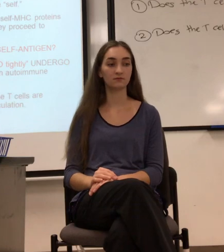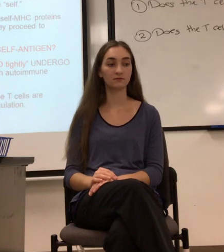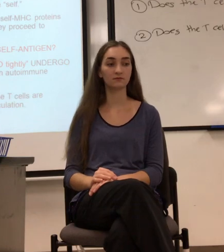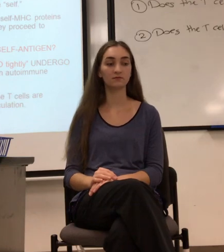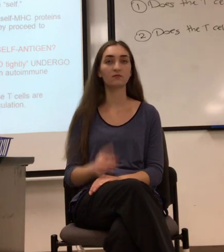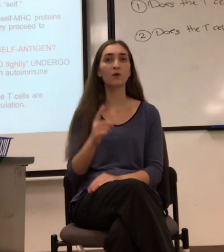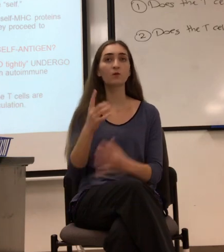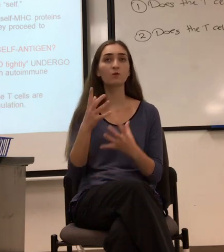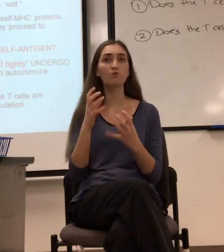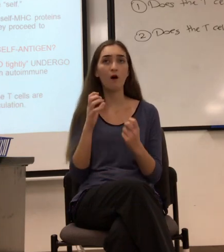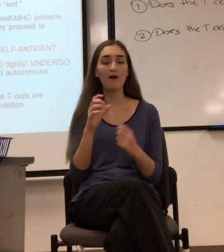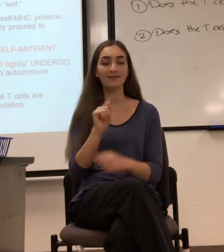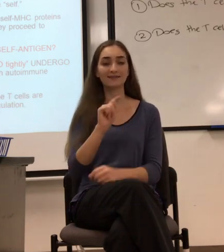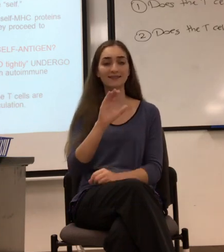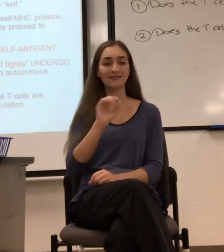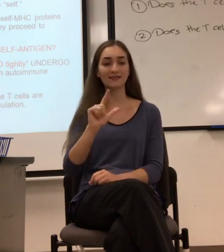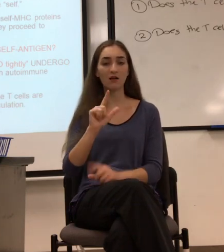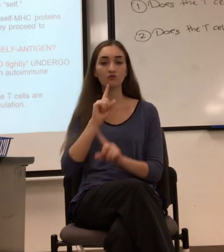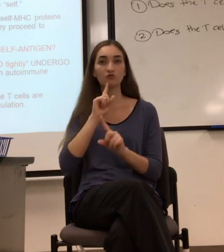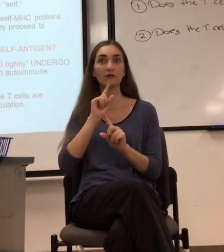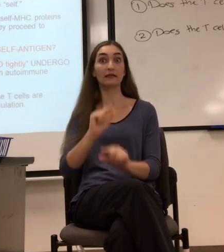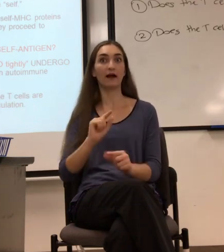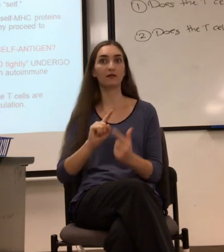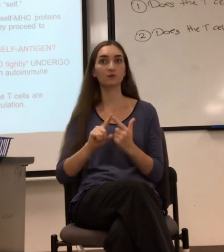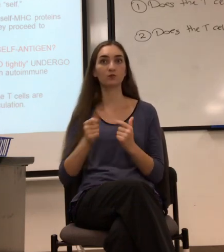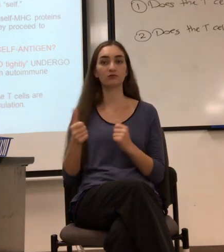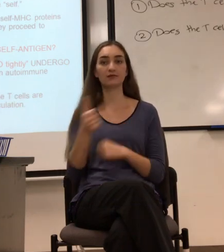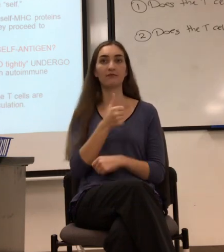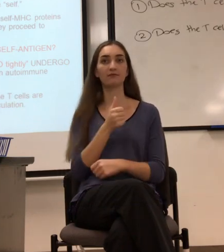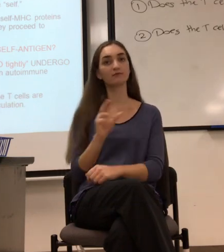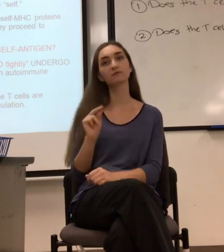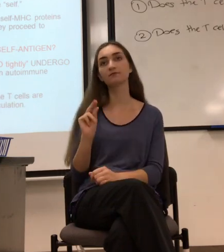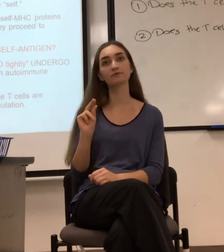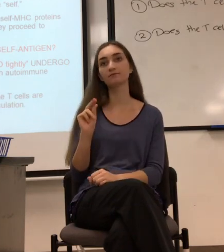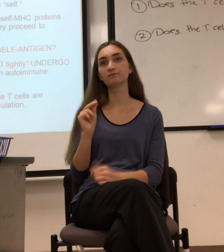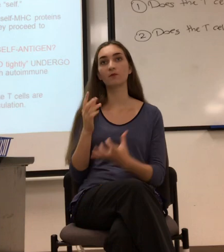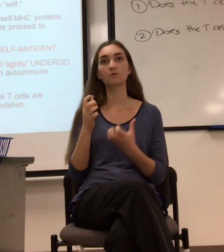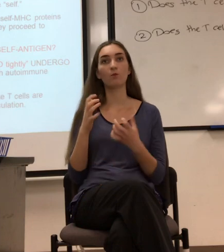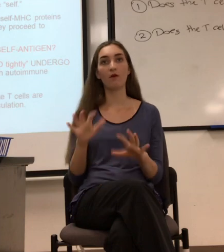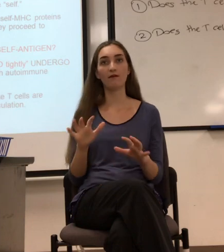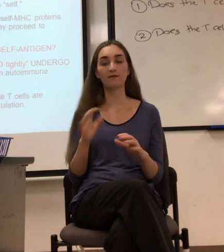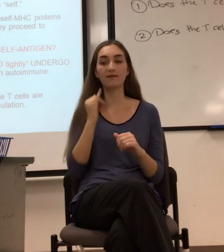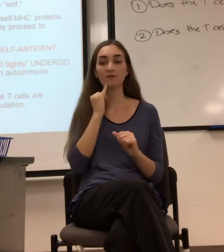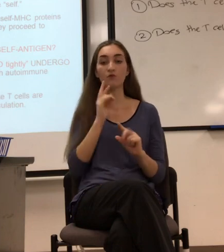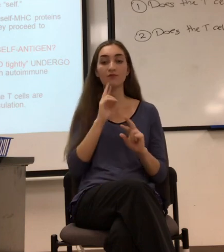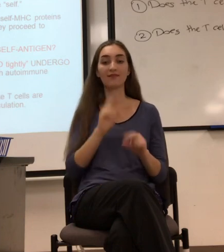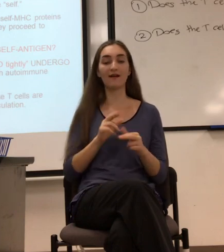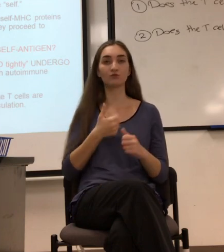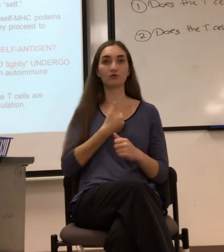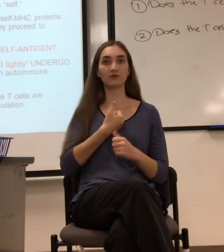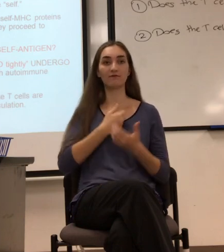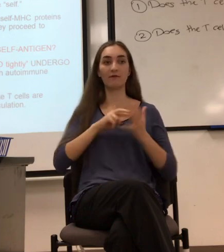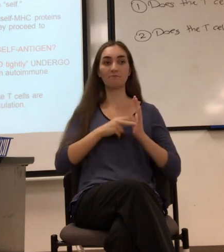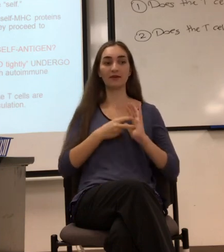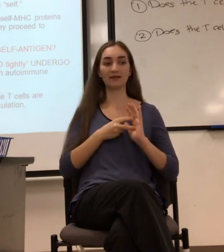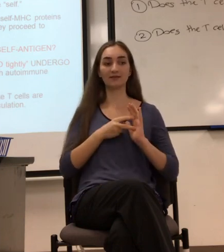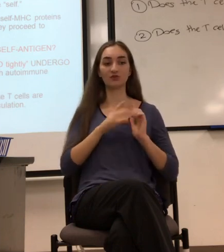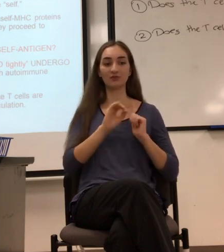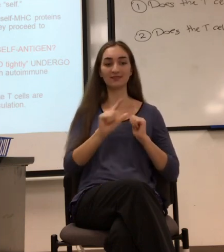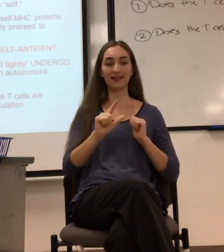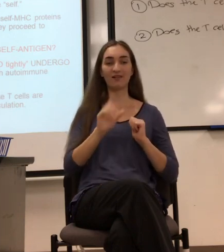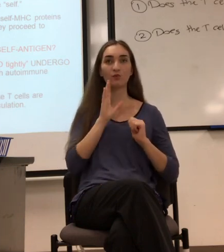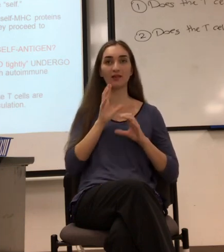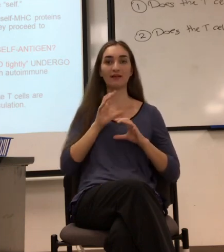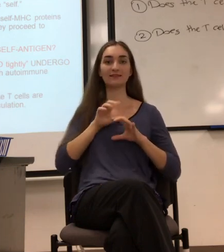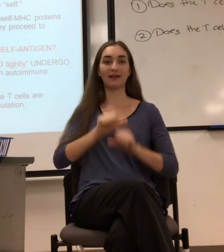Do you want it to react to yourself? You don't. If you react to yourself, you're going to attack yourself. That's what these